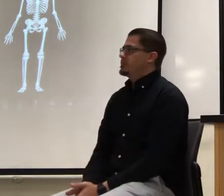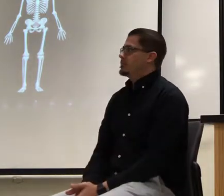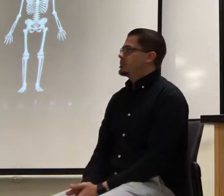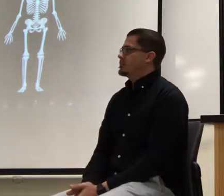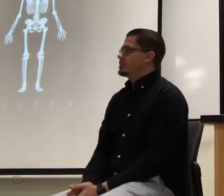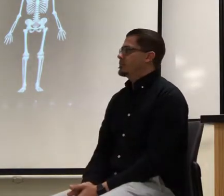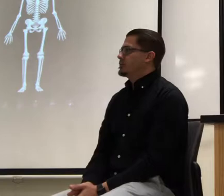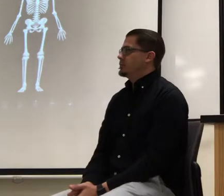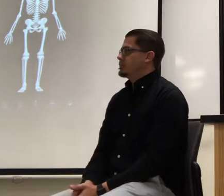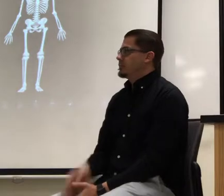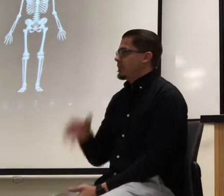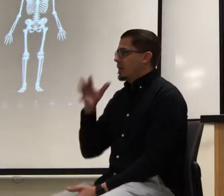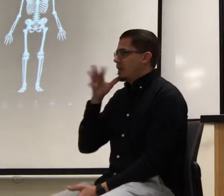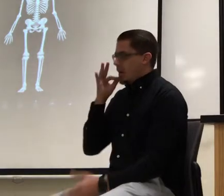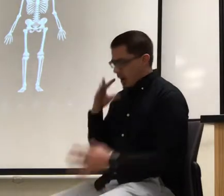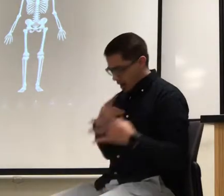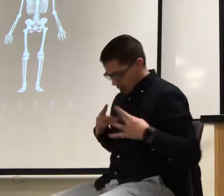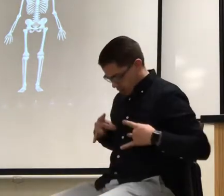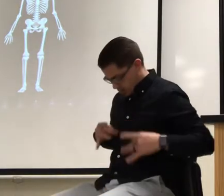deduce